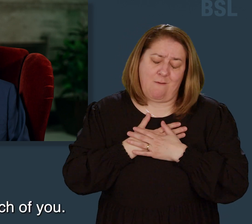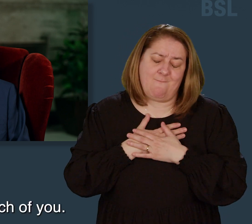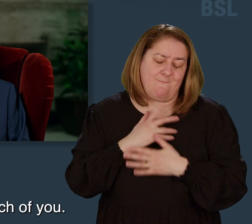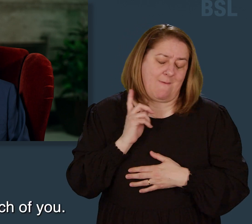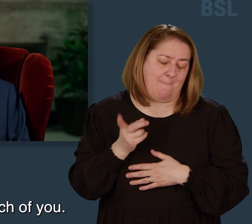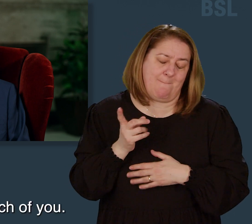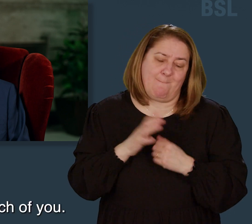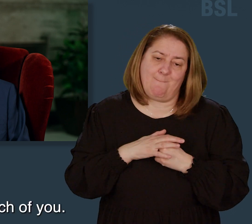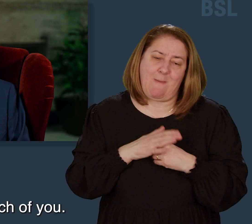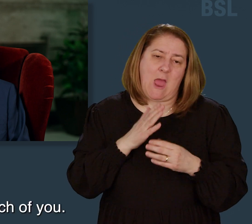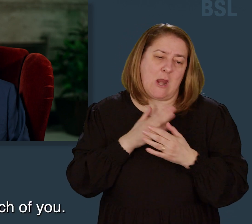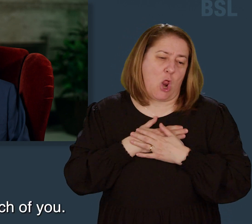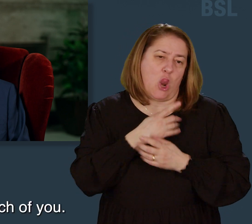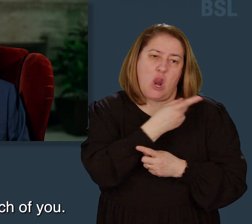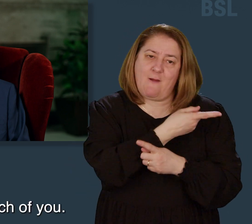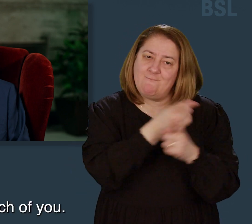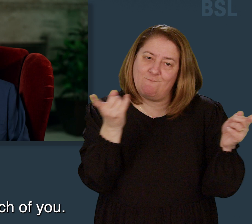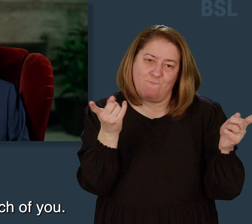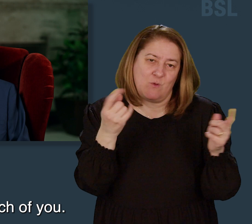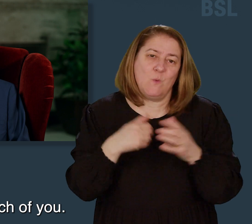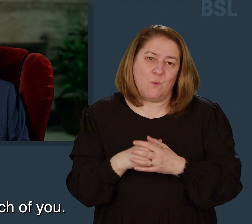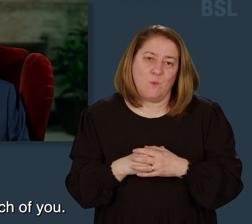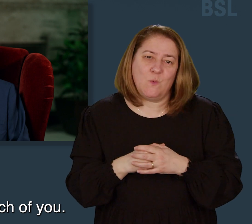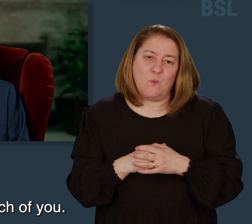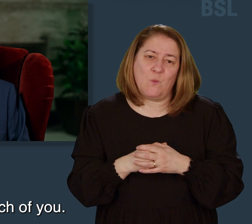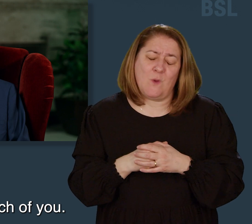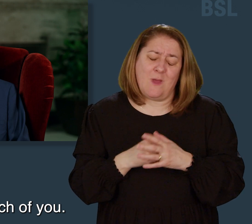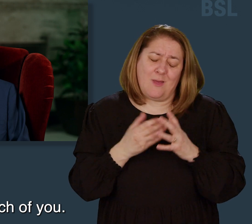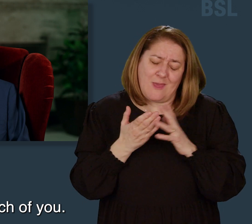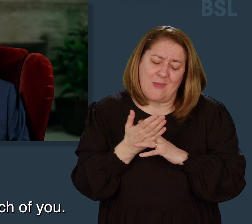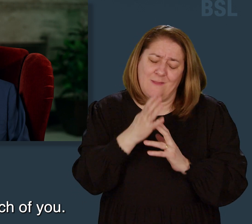I love him, and I love each of you.